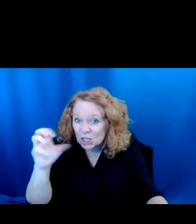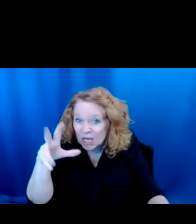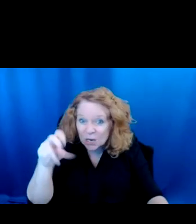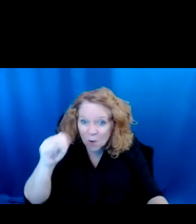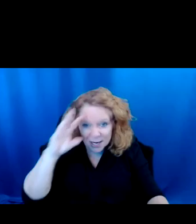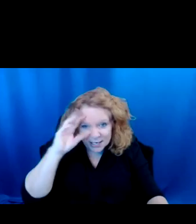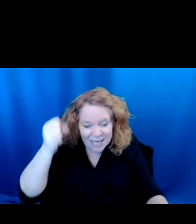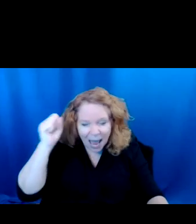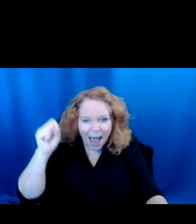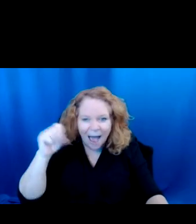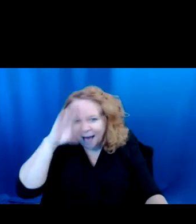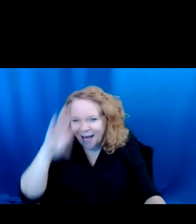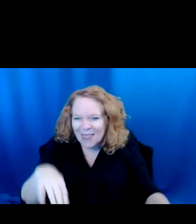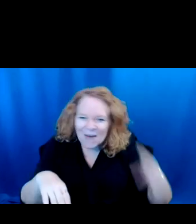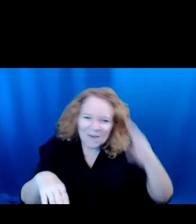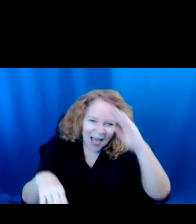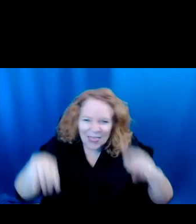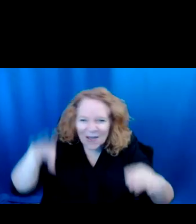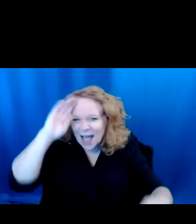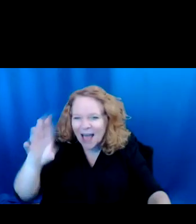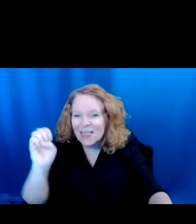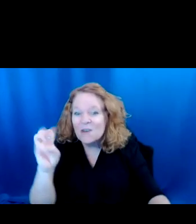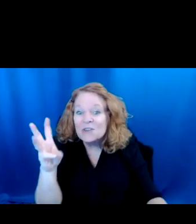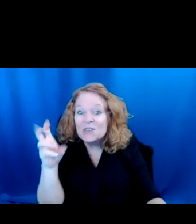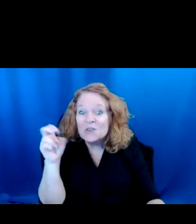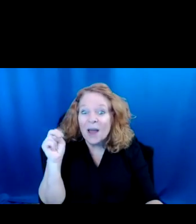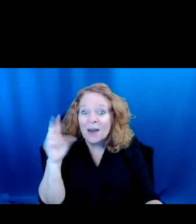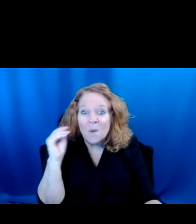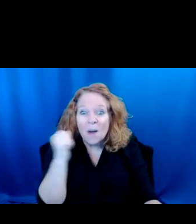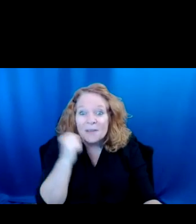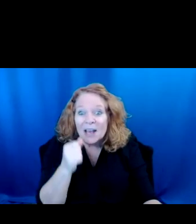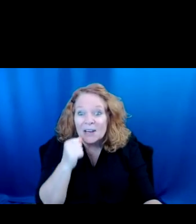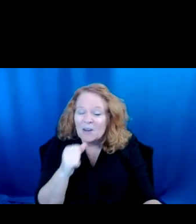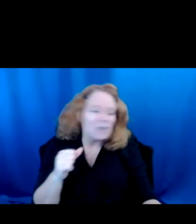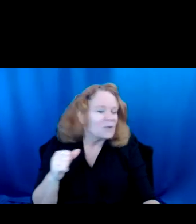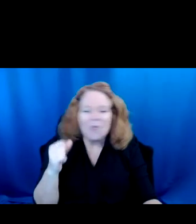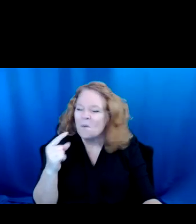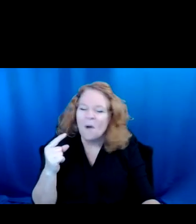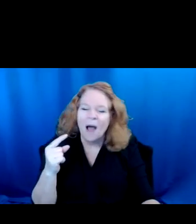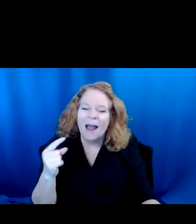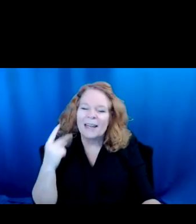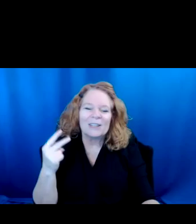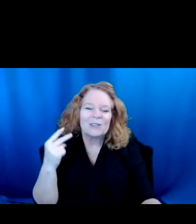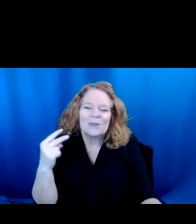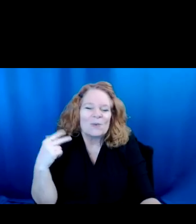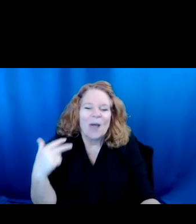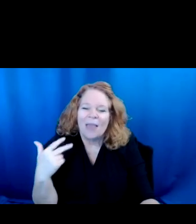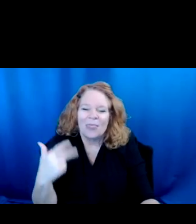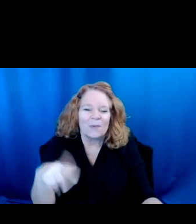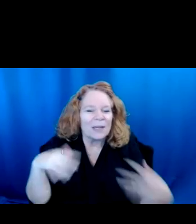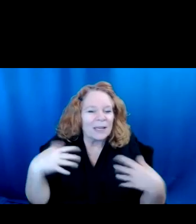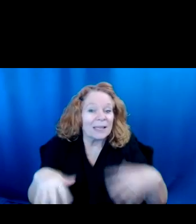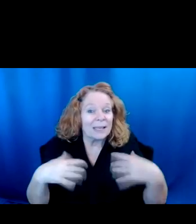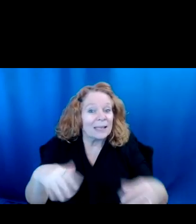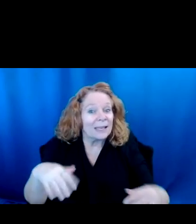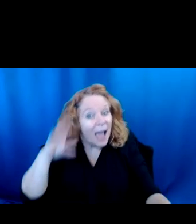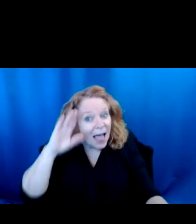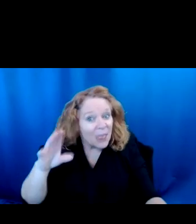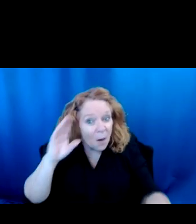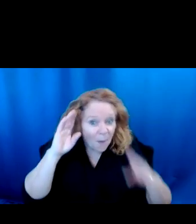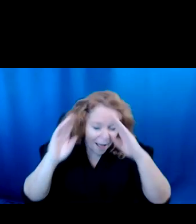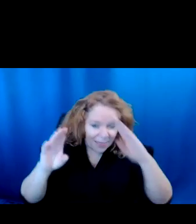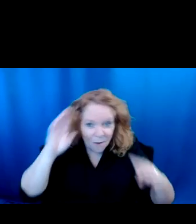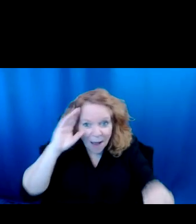yeah. Hello, Ewan. Boys and girls, we're the one and the two and the wonderful three.